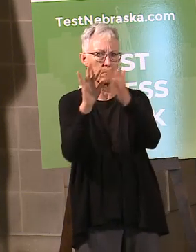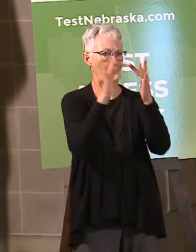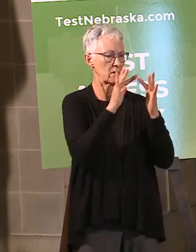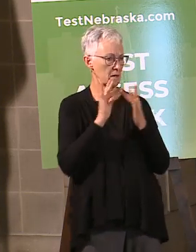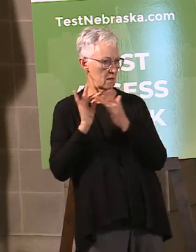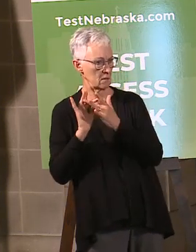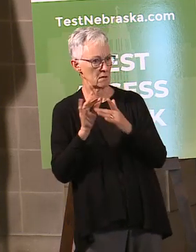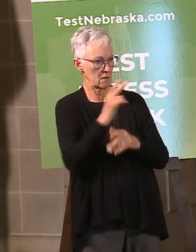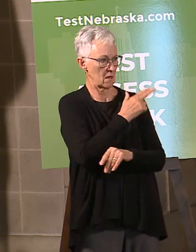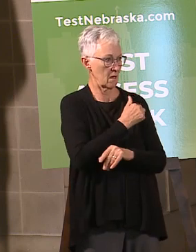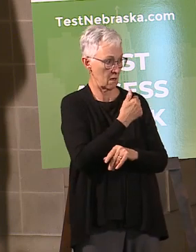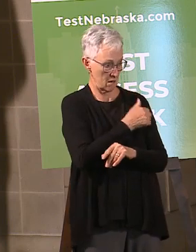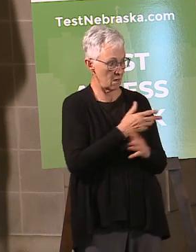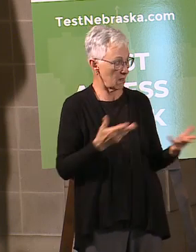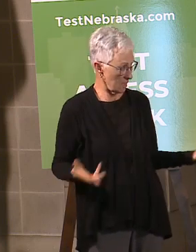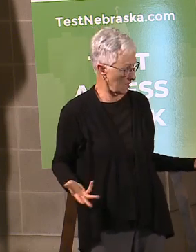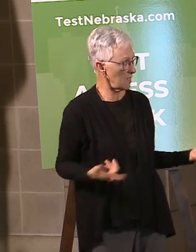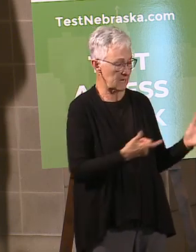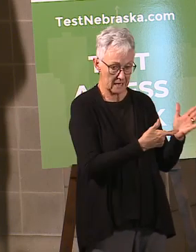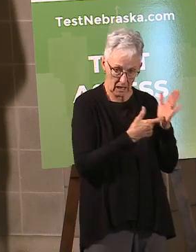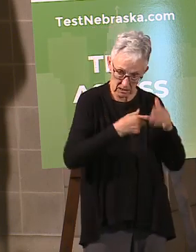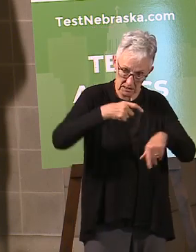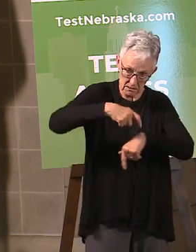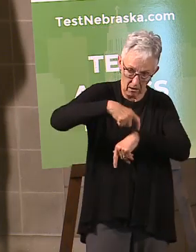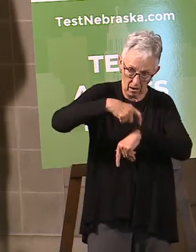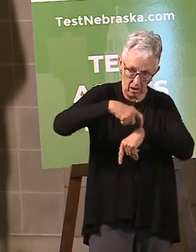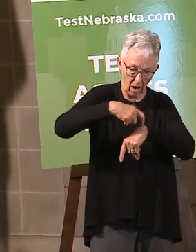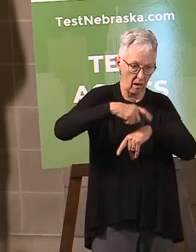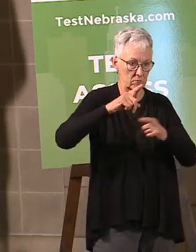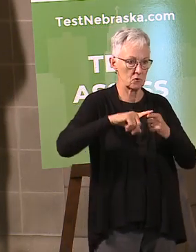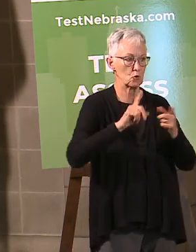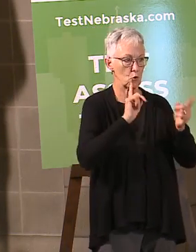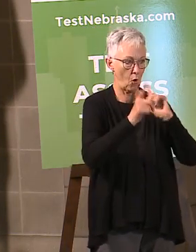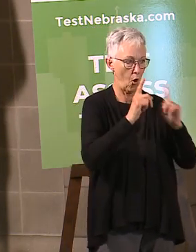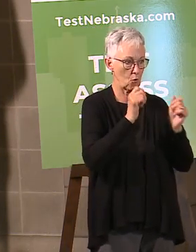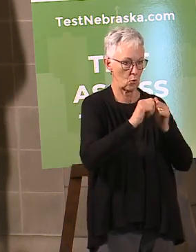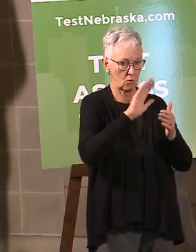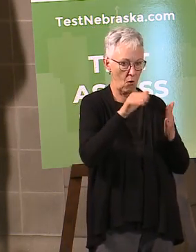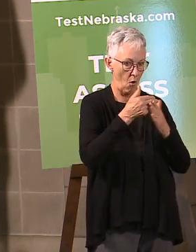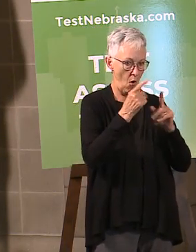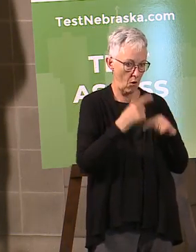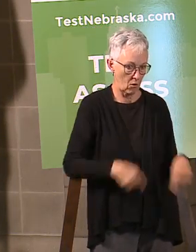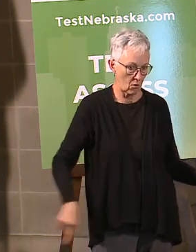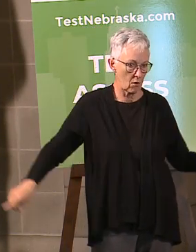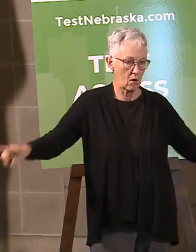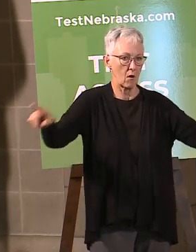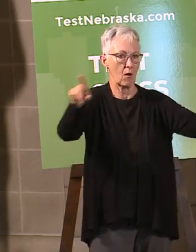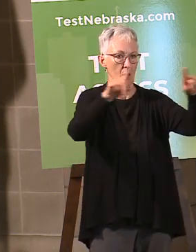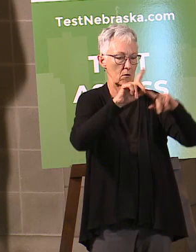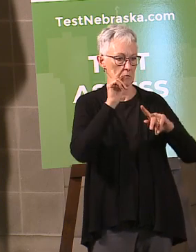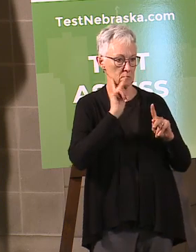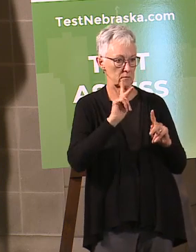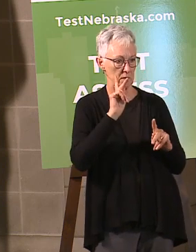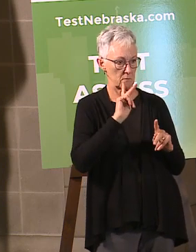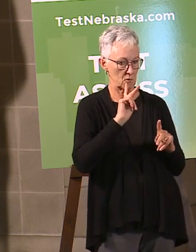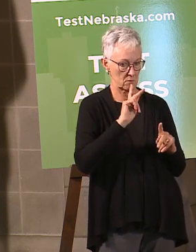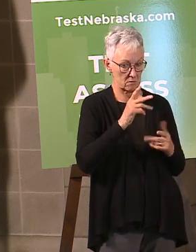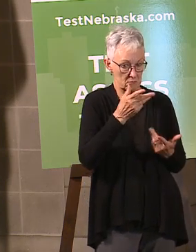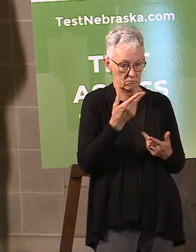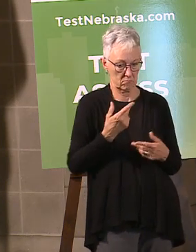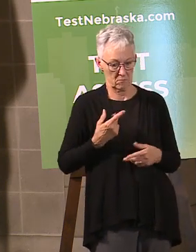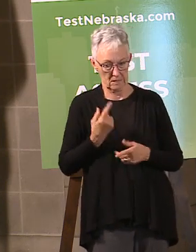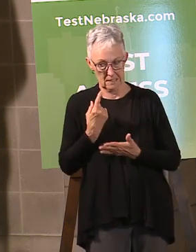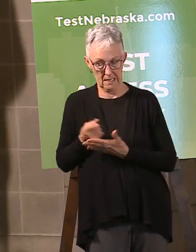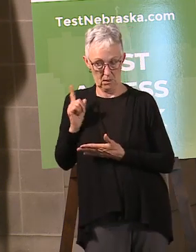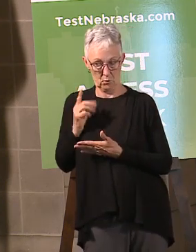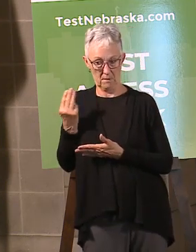with that many people, why it takes some time to pull these things together, remembering that Monday was the first day we had 2 weeks worth of data, and why I